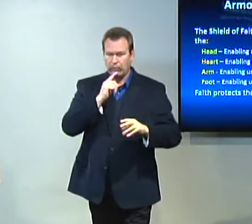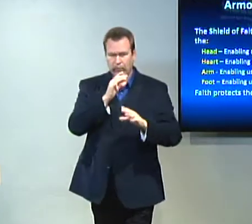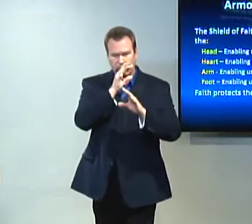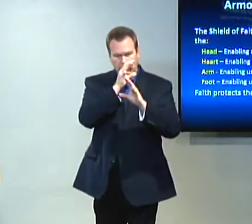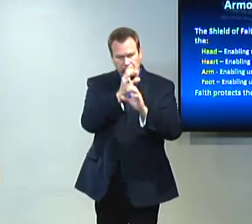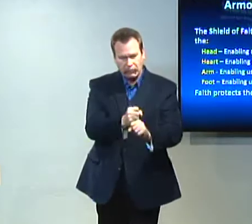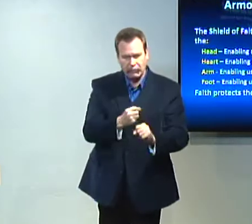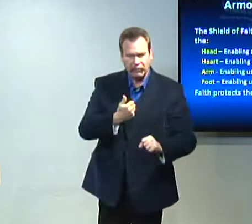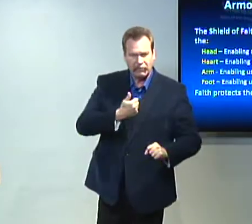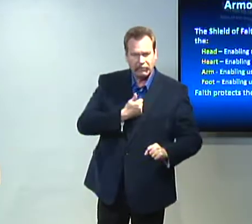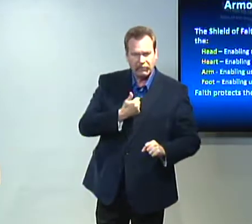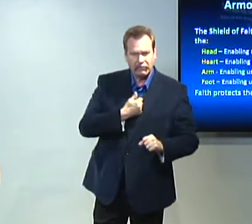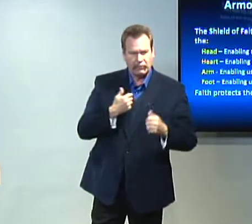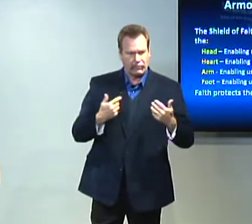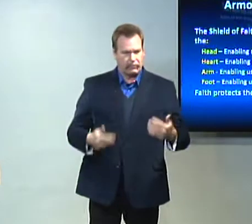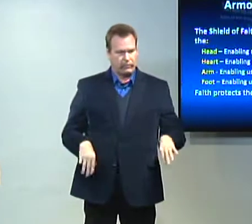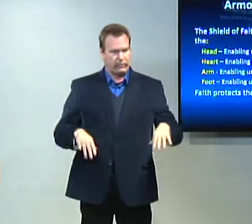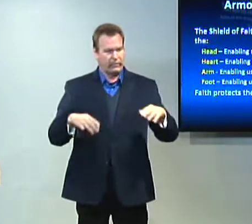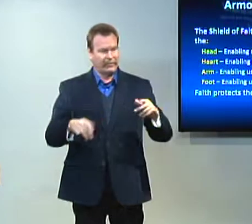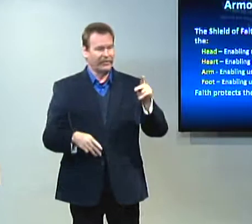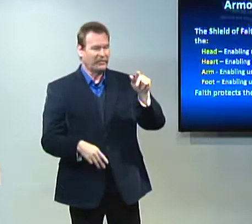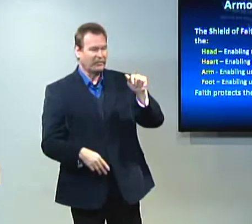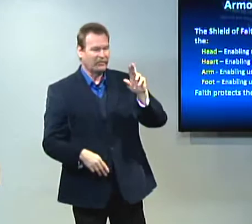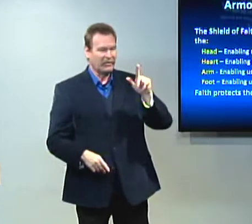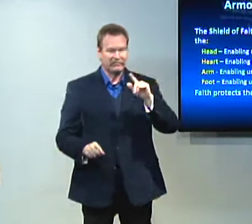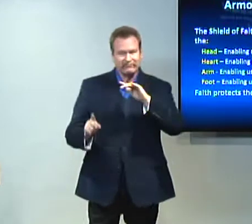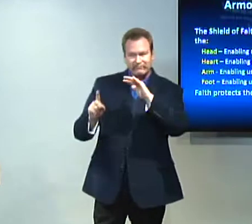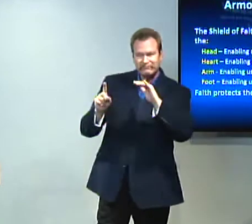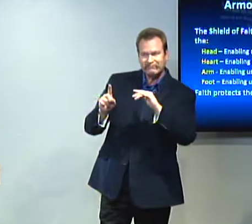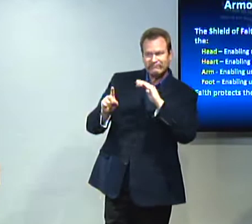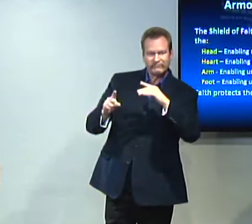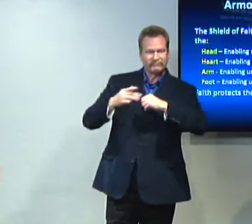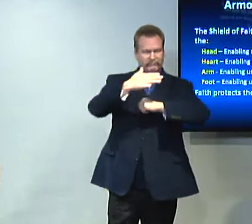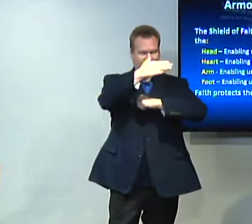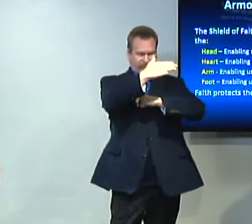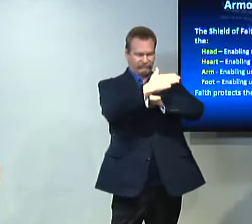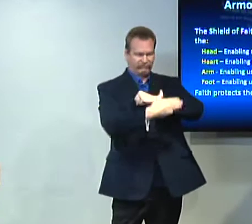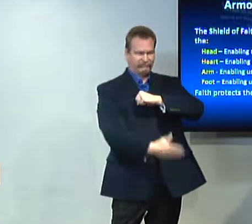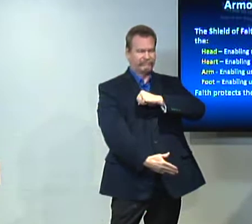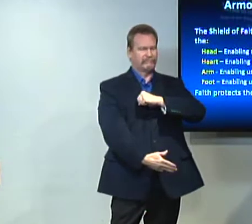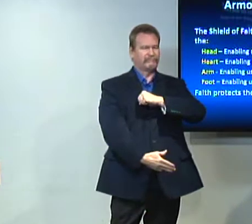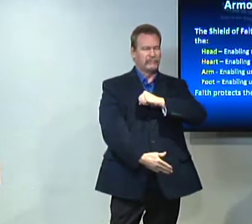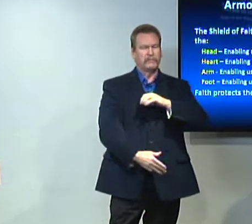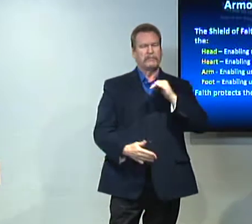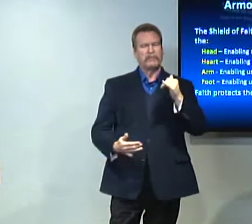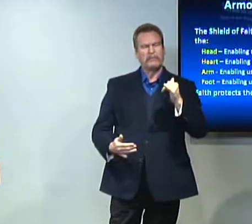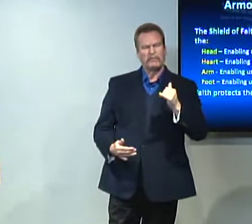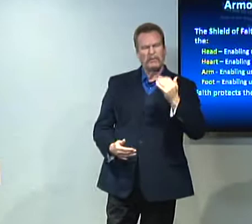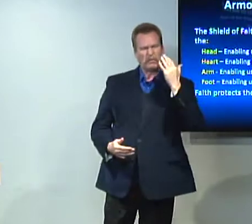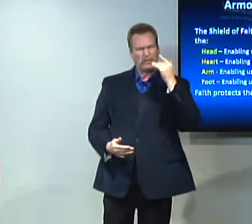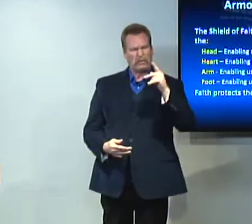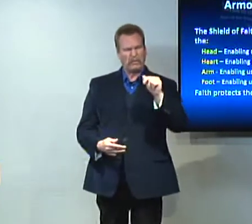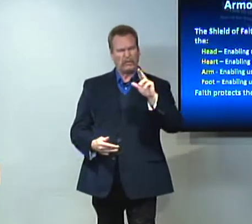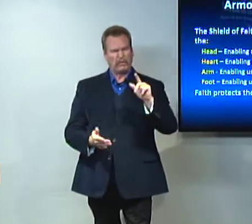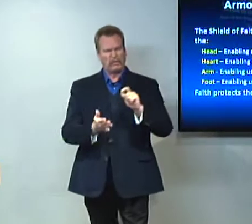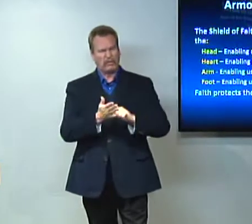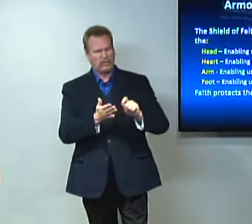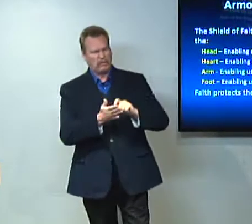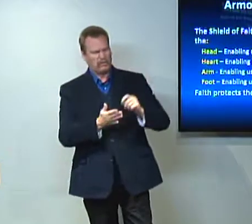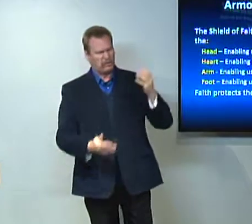So studying this, even for myself, it's been a fascinating study to consider. And